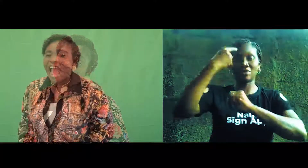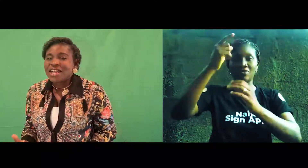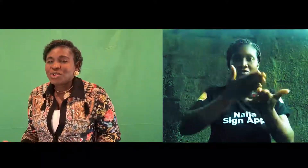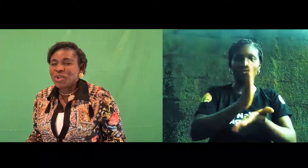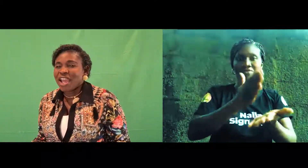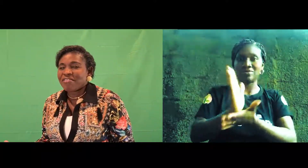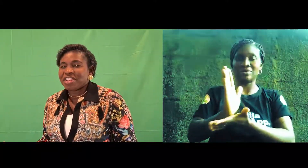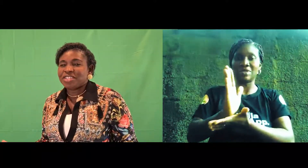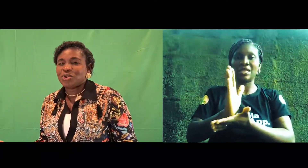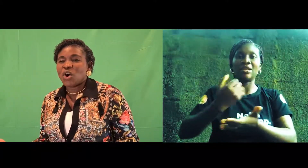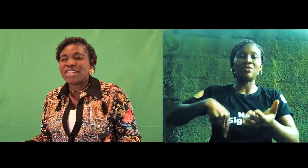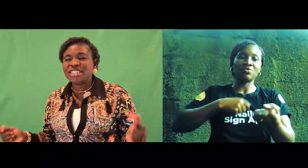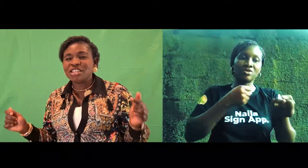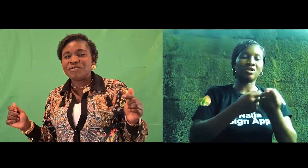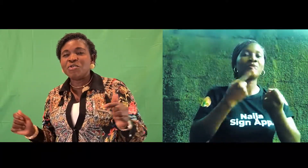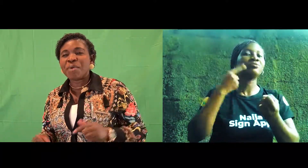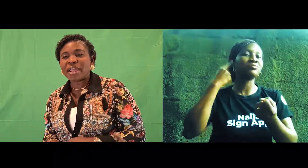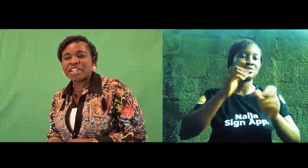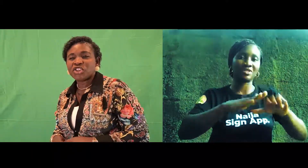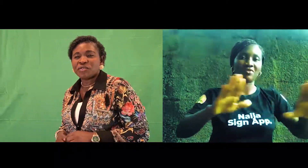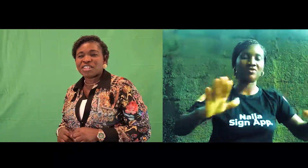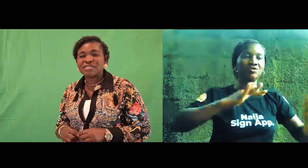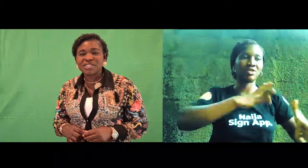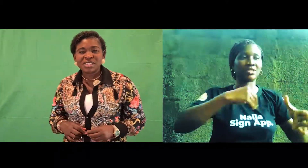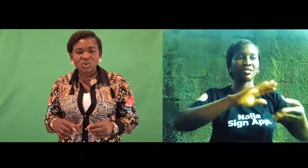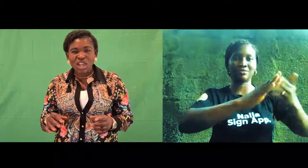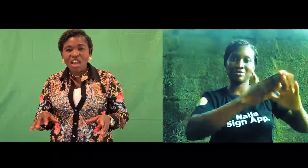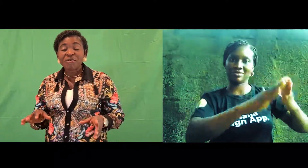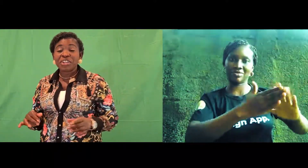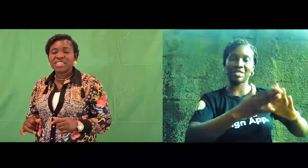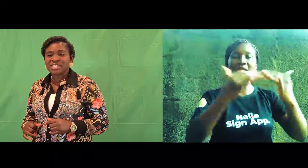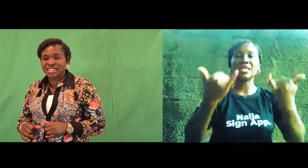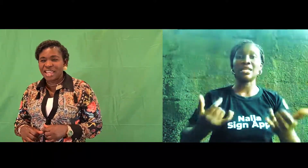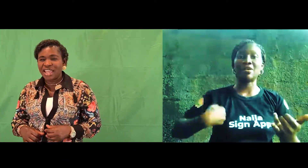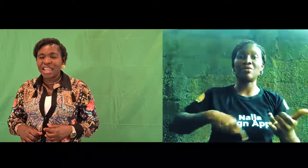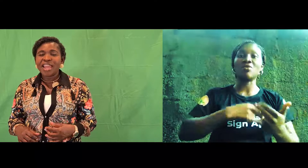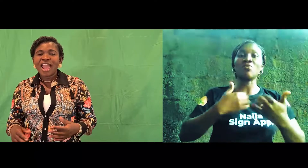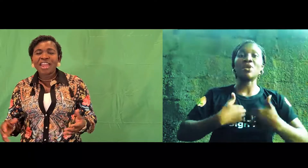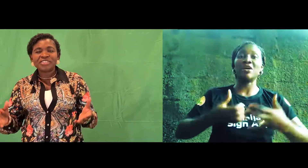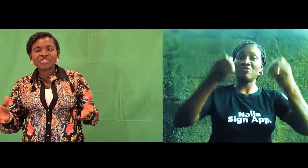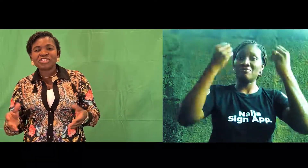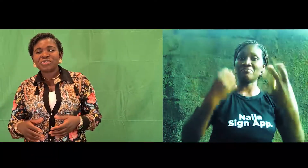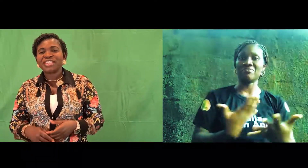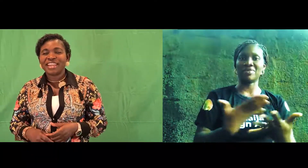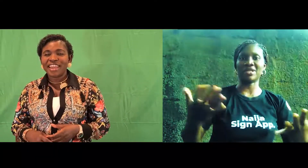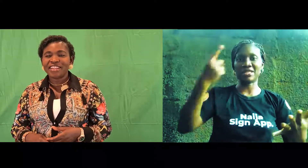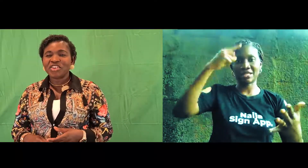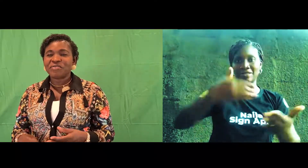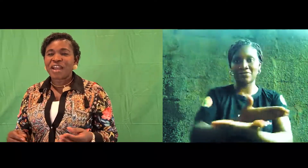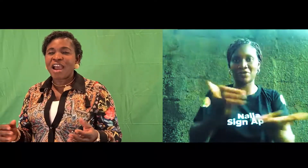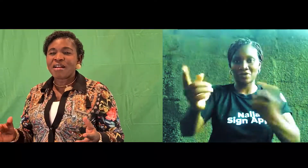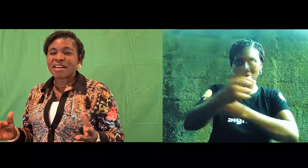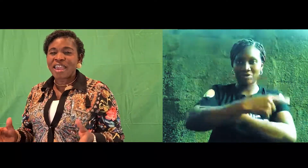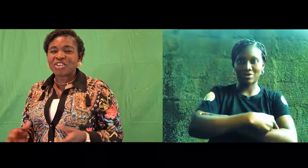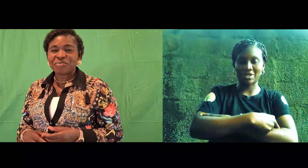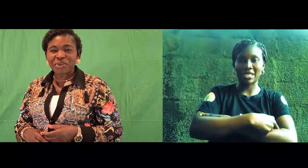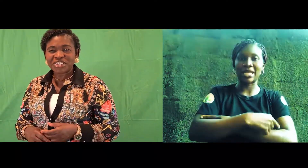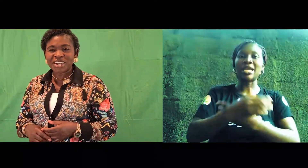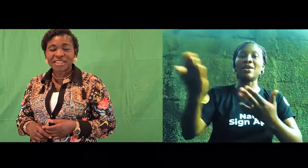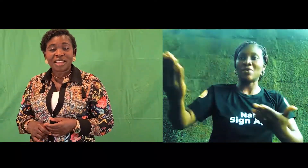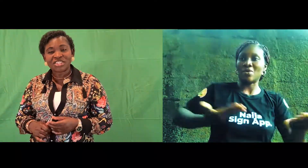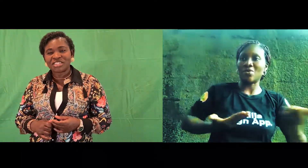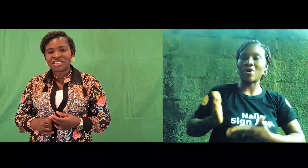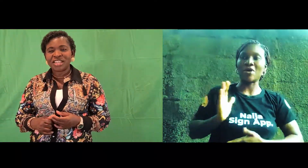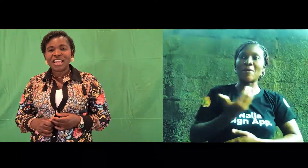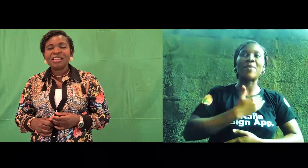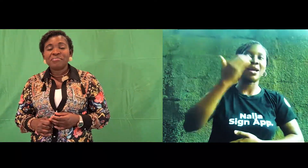community. As we are ready to unleash the full package of the activities we have for you today, I entrust you in the hand of our head of